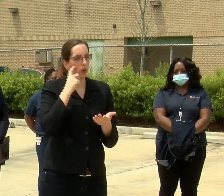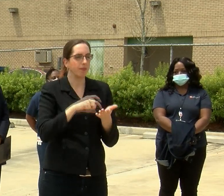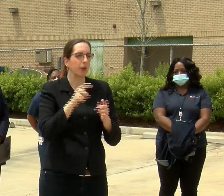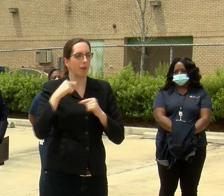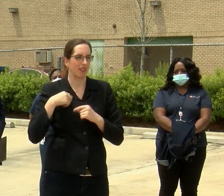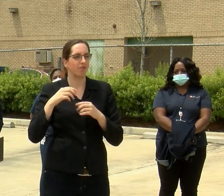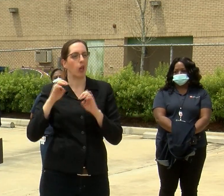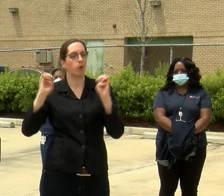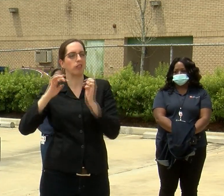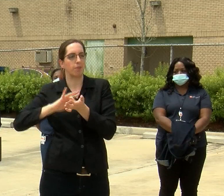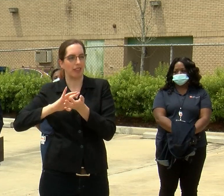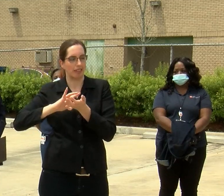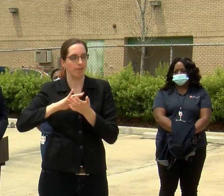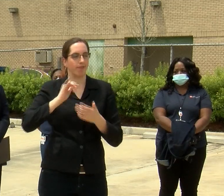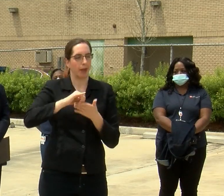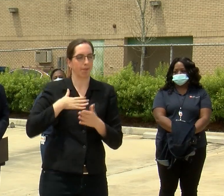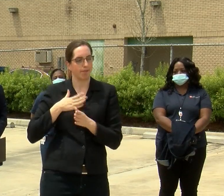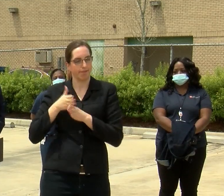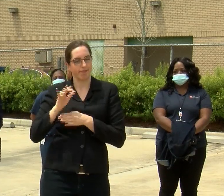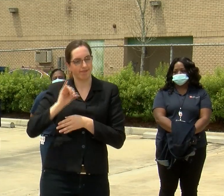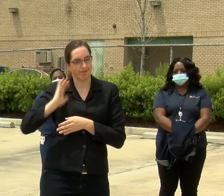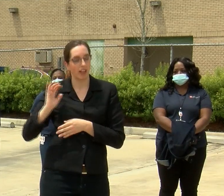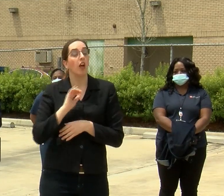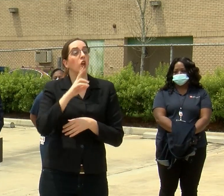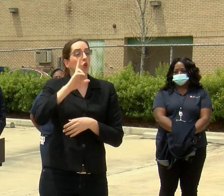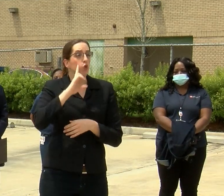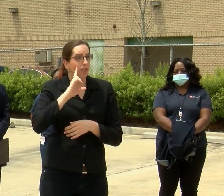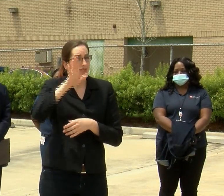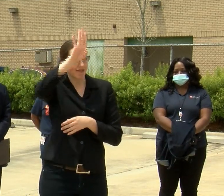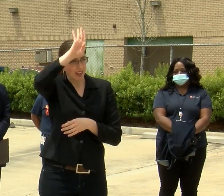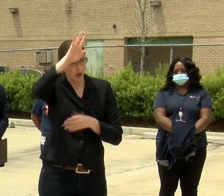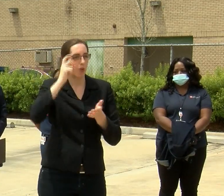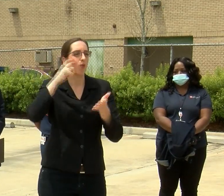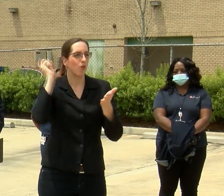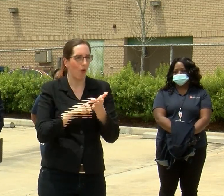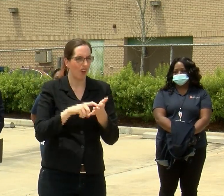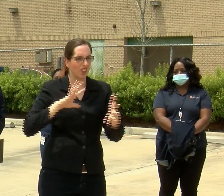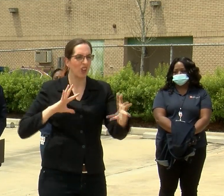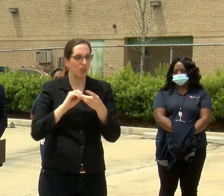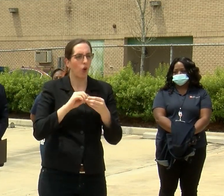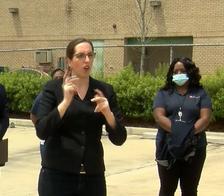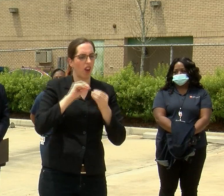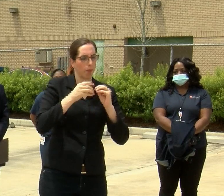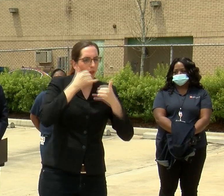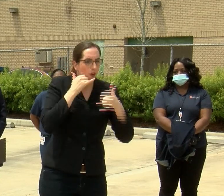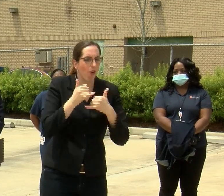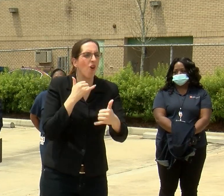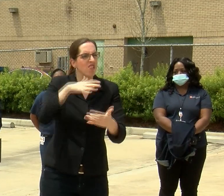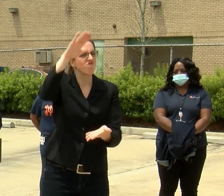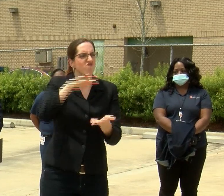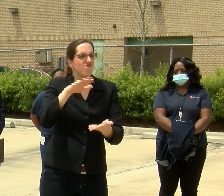back to my emergency medicine EMS hat. We are noticing within the Houston Fire Department, we're noticing a decrease in our total call volume. It's down